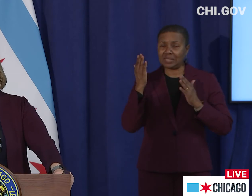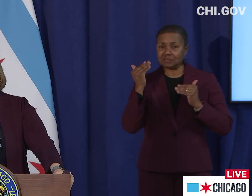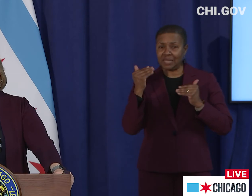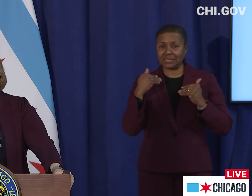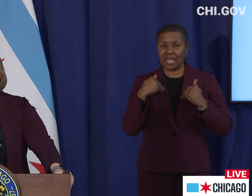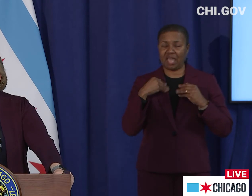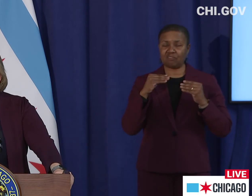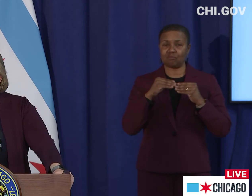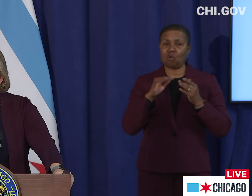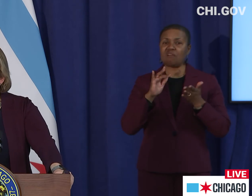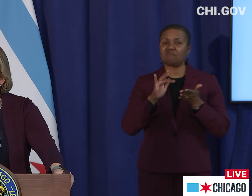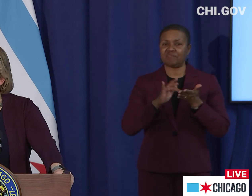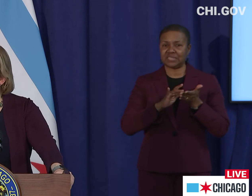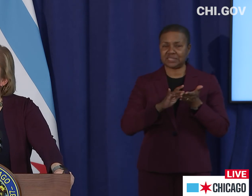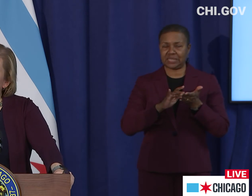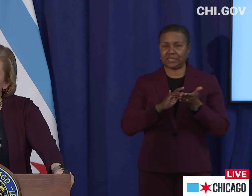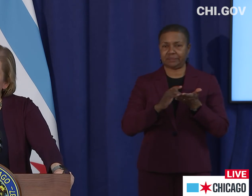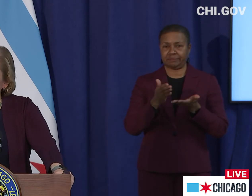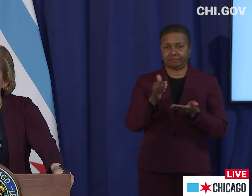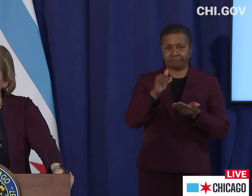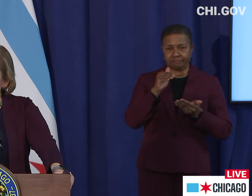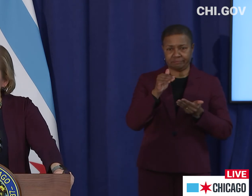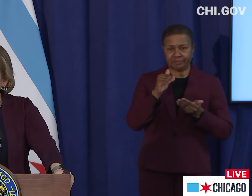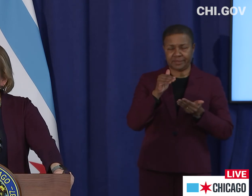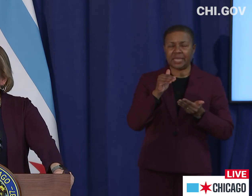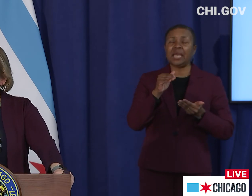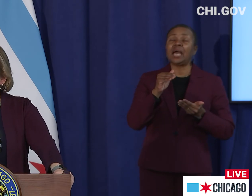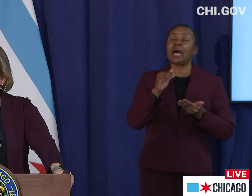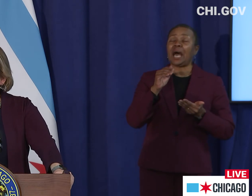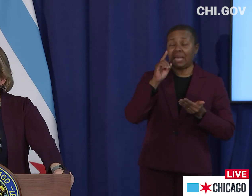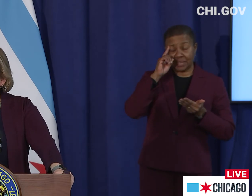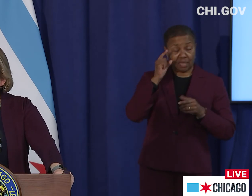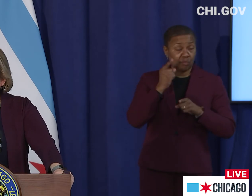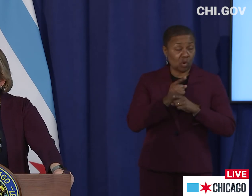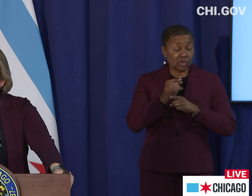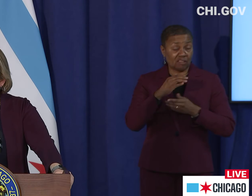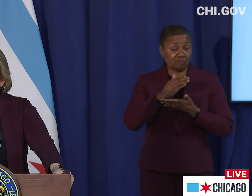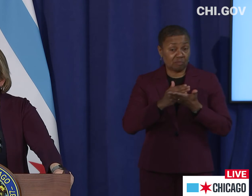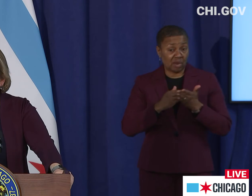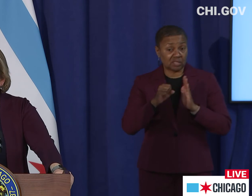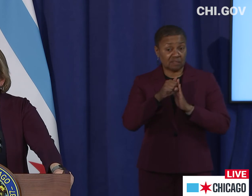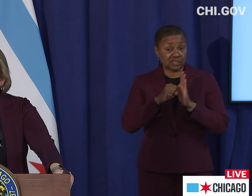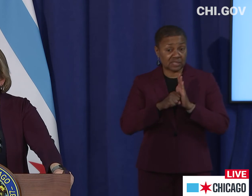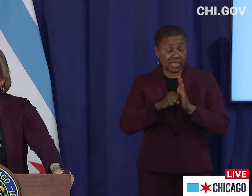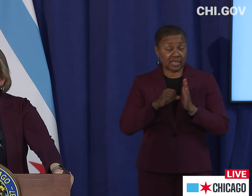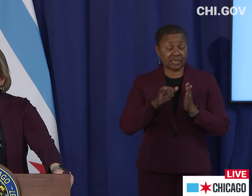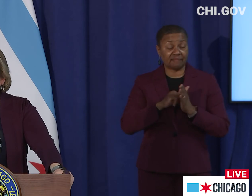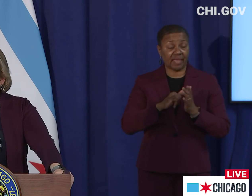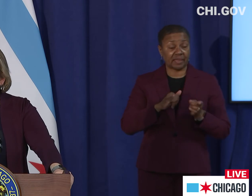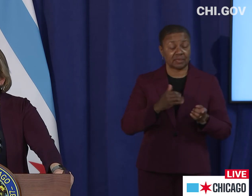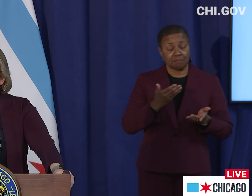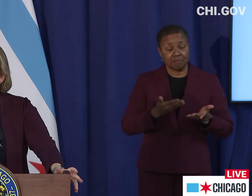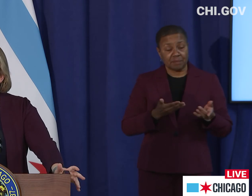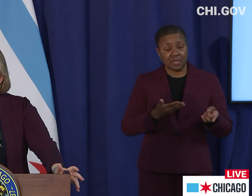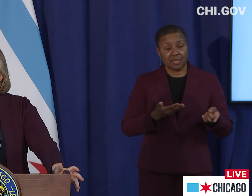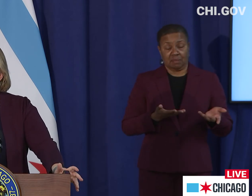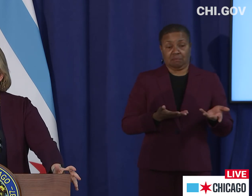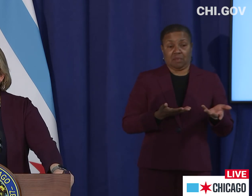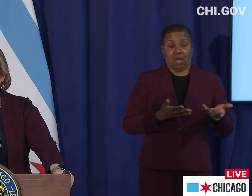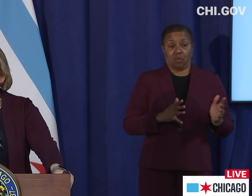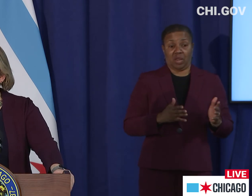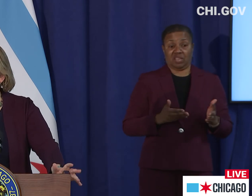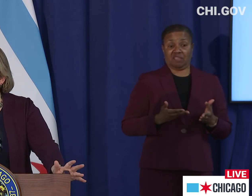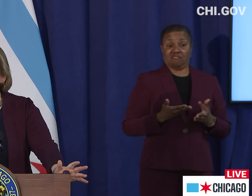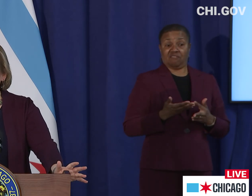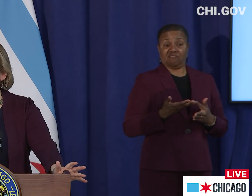have more vaccine. I think it would be very appropriate if there are parts of the state, for example, that maybe are already through